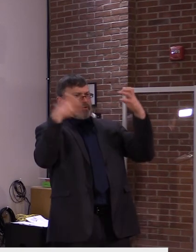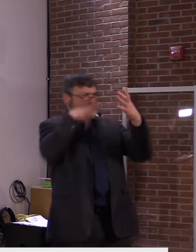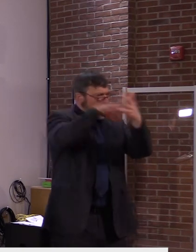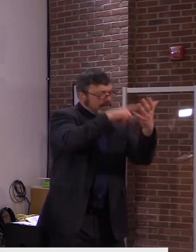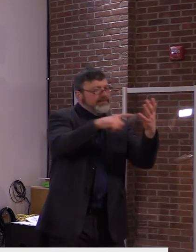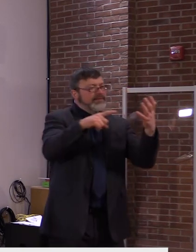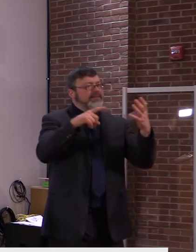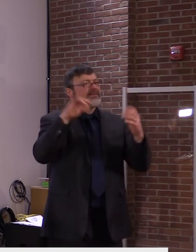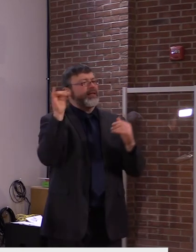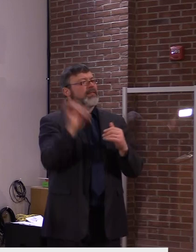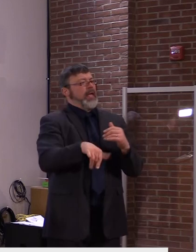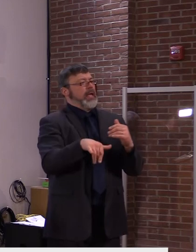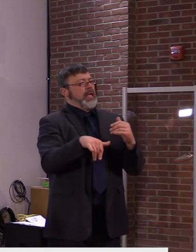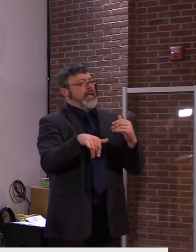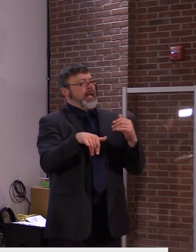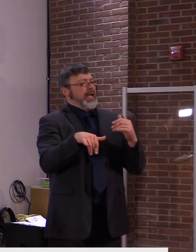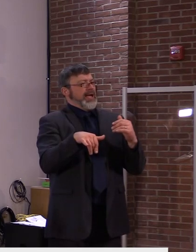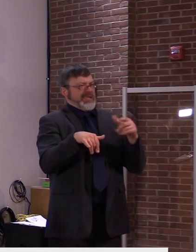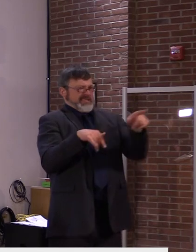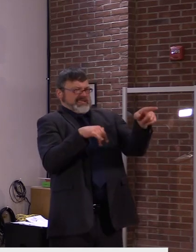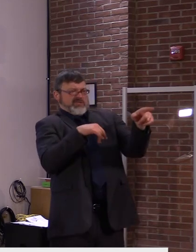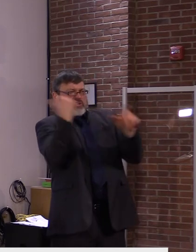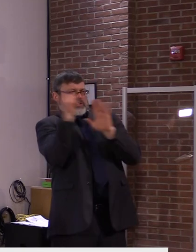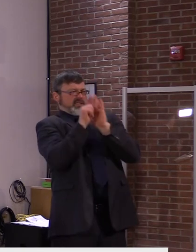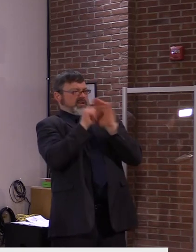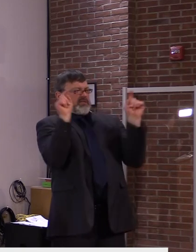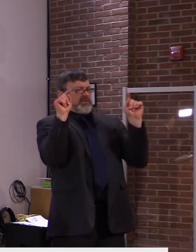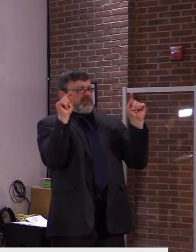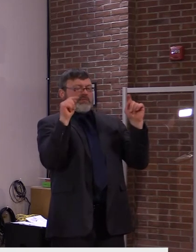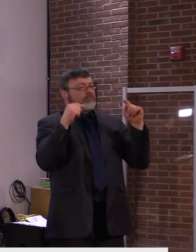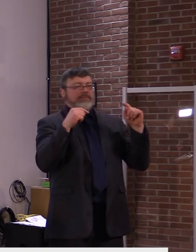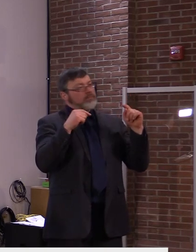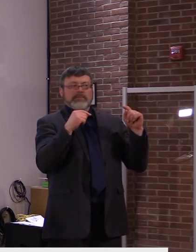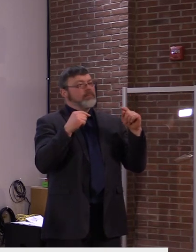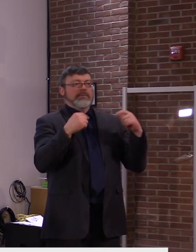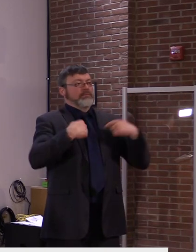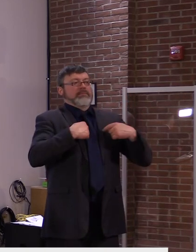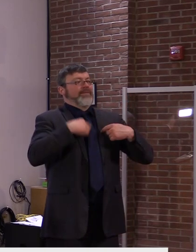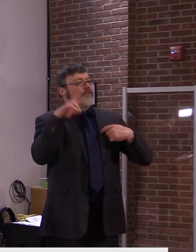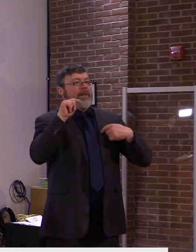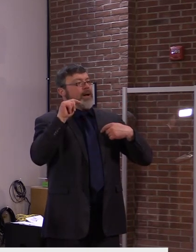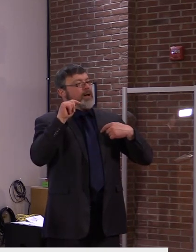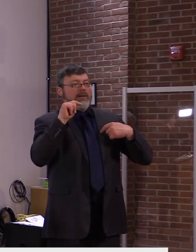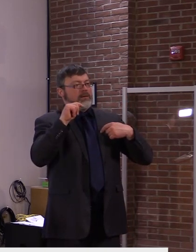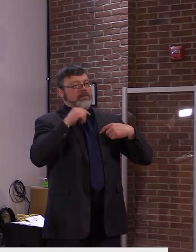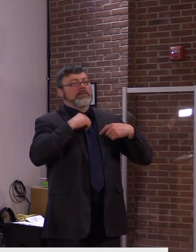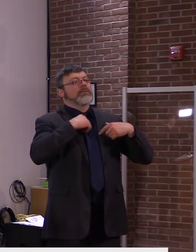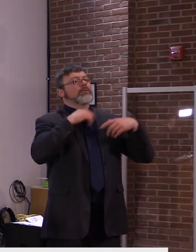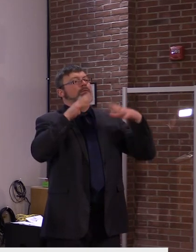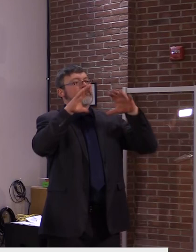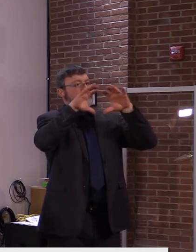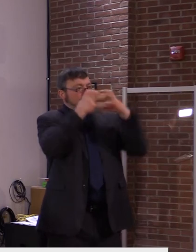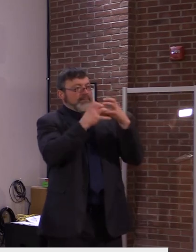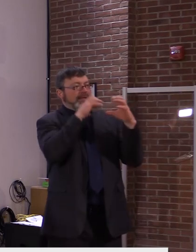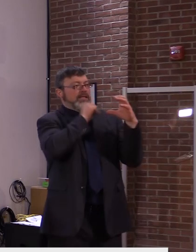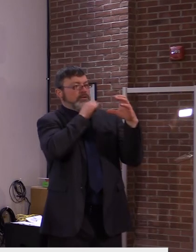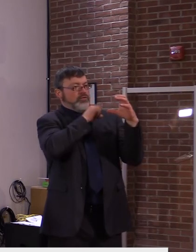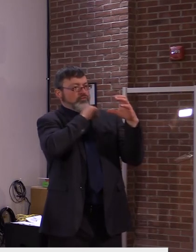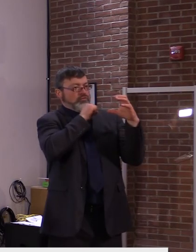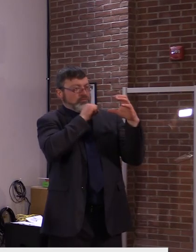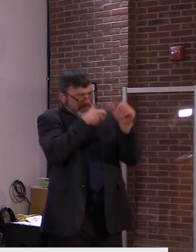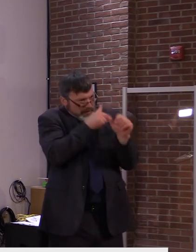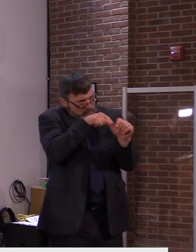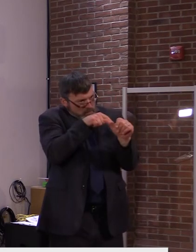appointments. And with us doing it the way we're doing it, with these age bands, it's and we're contemplating a